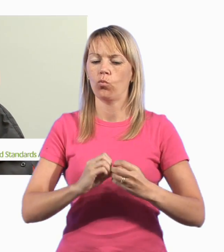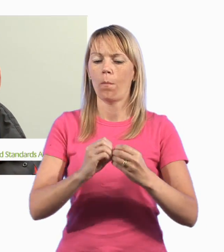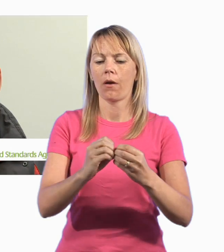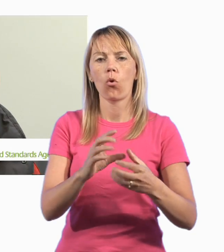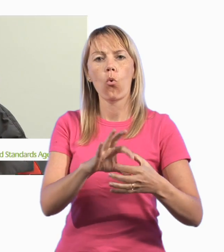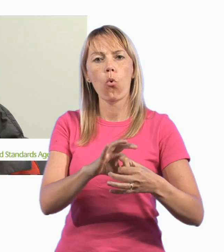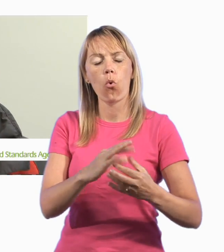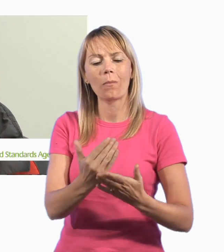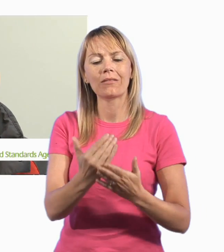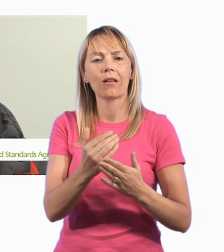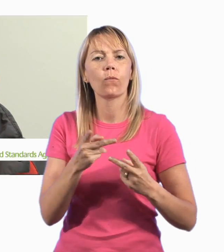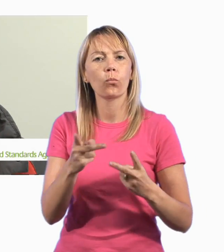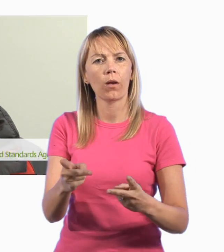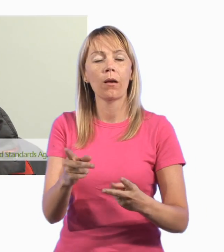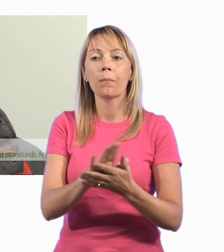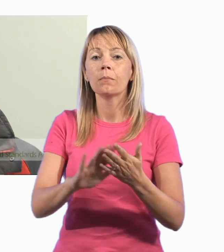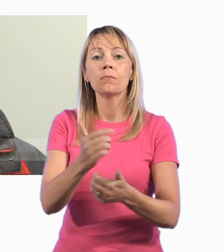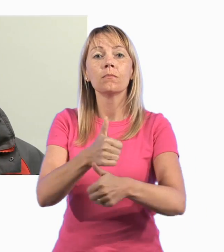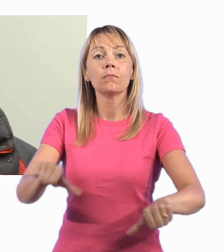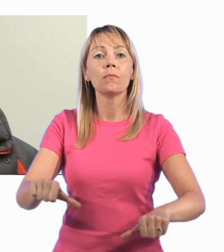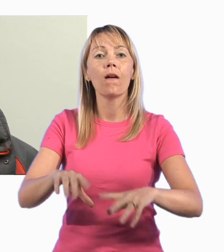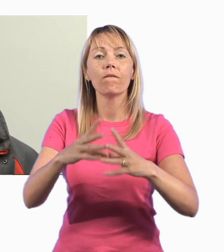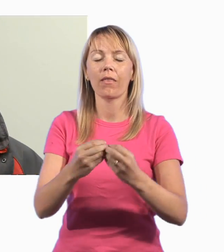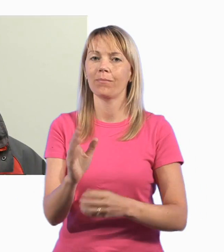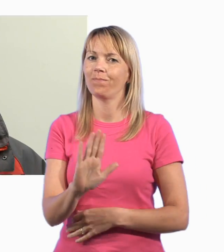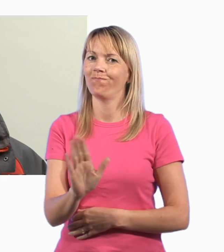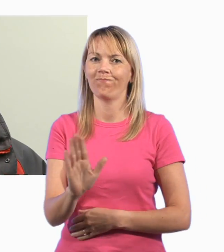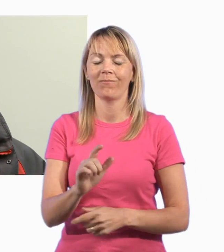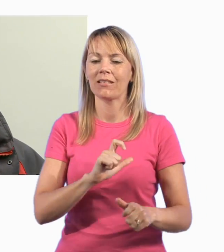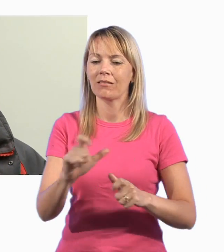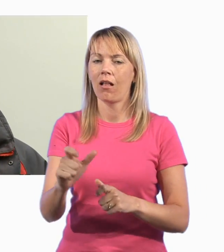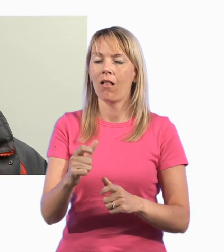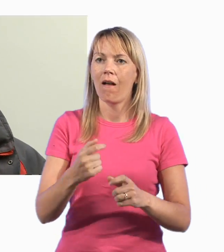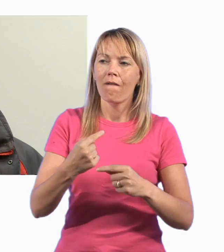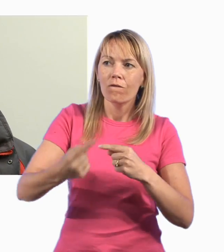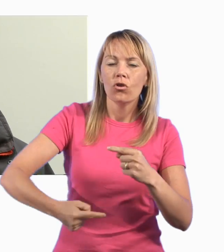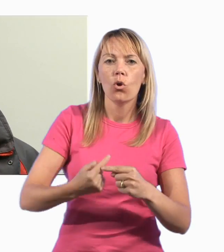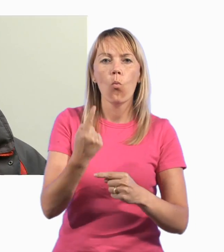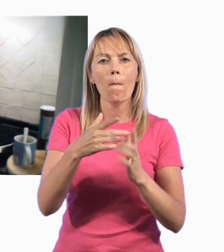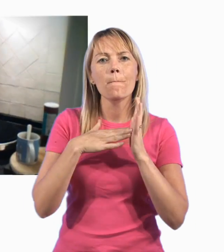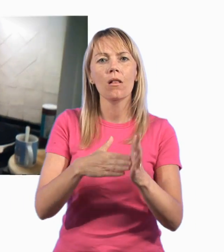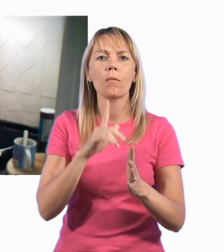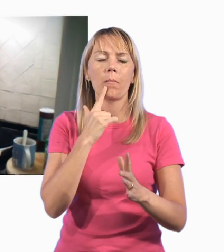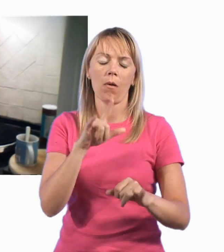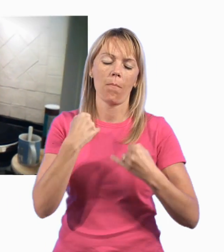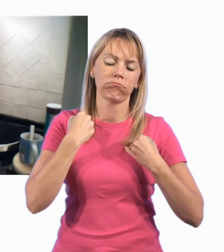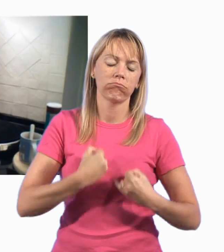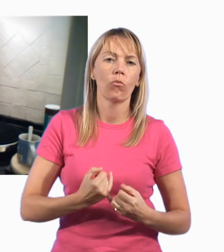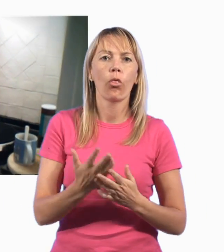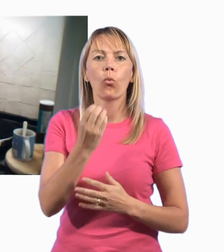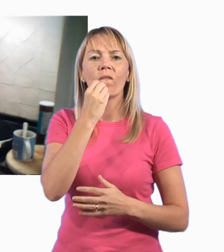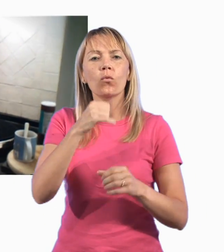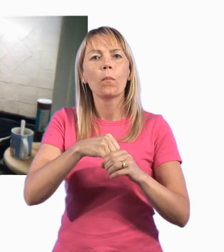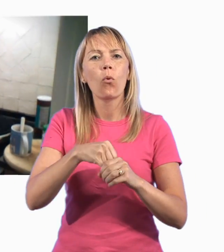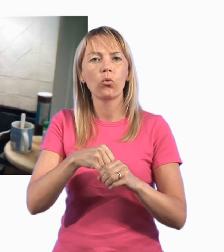home. But that doesn't mean we've got it all right yet. There are still over 1 million cases of food poisoning every year in the UK. People feel pretty confident that